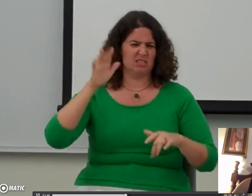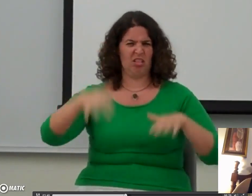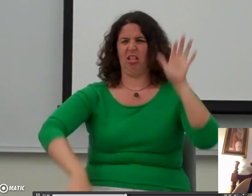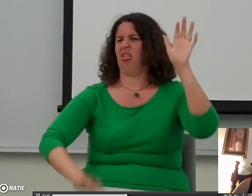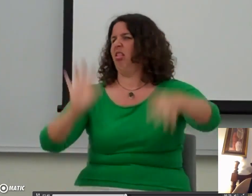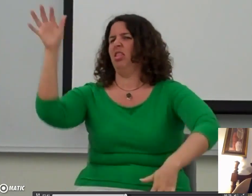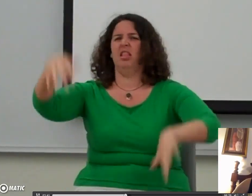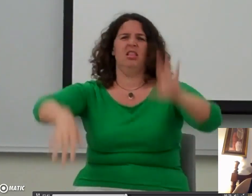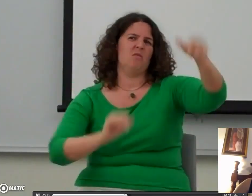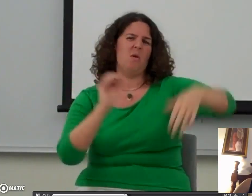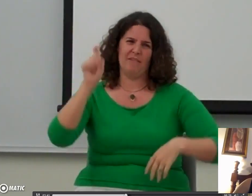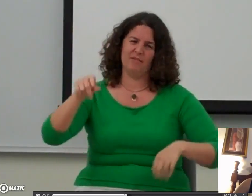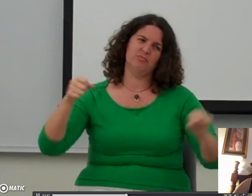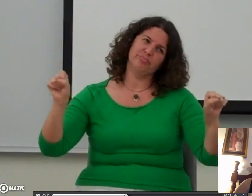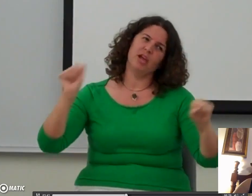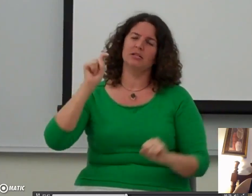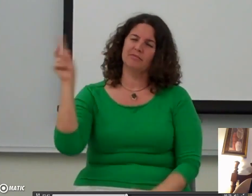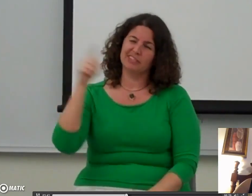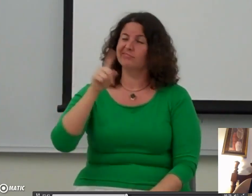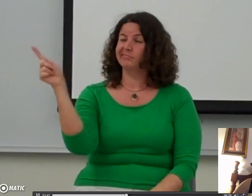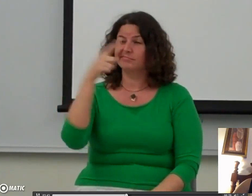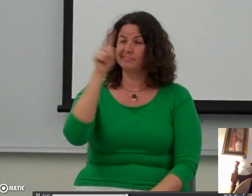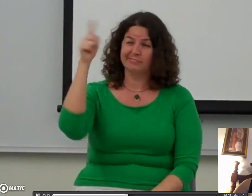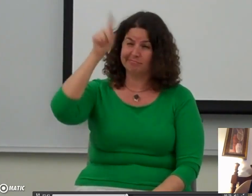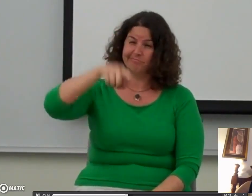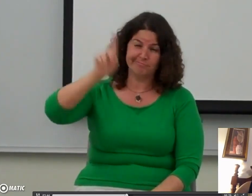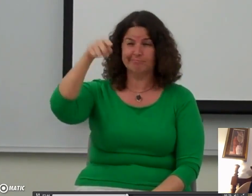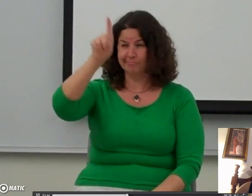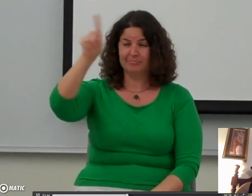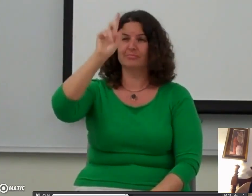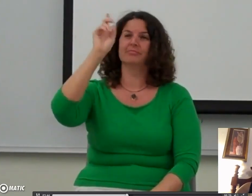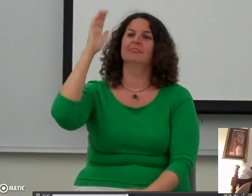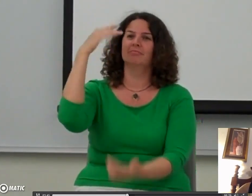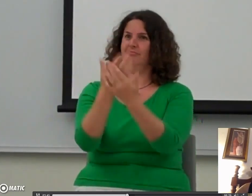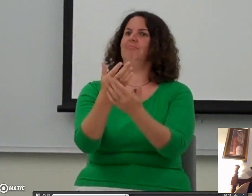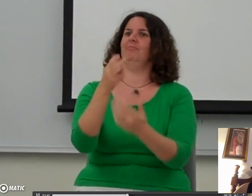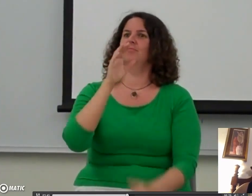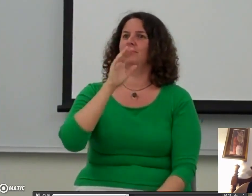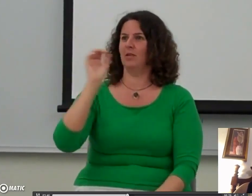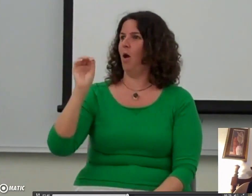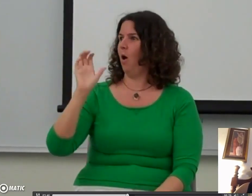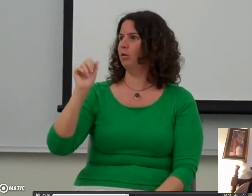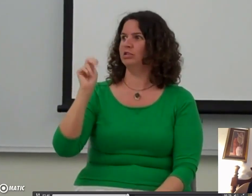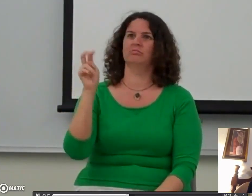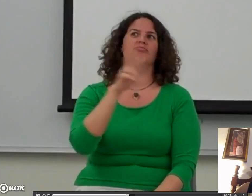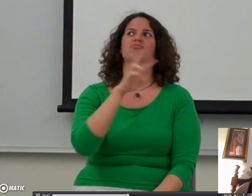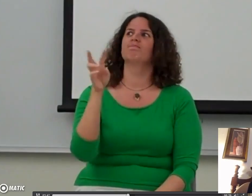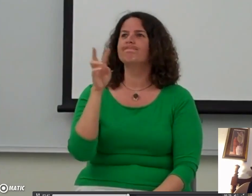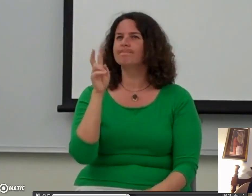because, it was awkward. My car wouldn't be able to go up the mountains and all the twists and turns. So we finally